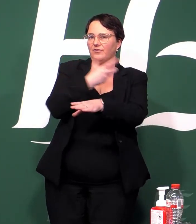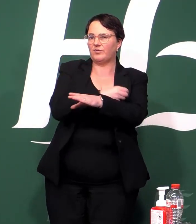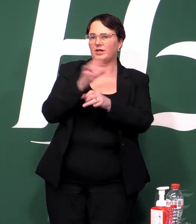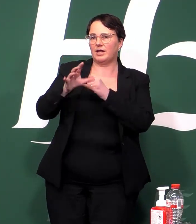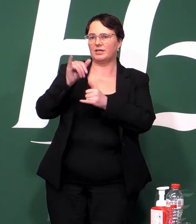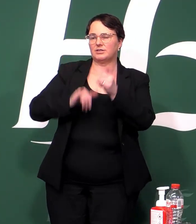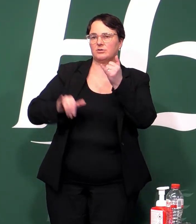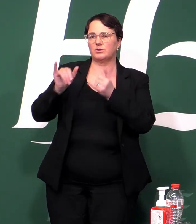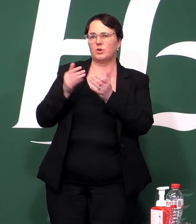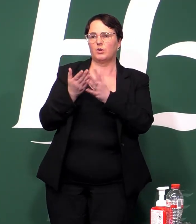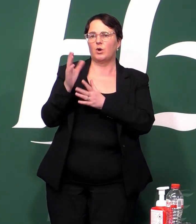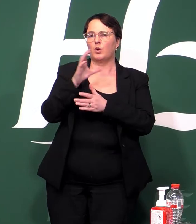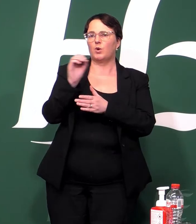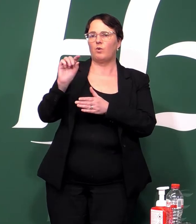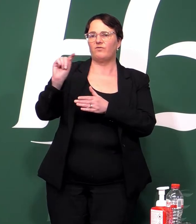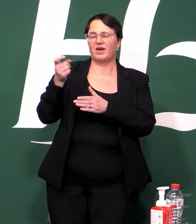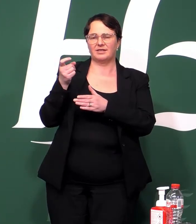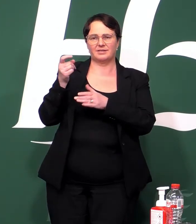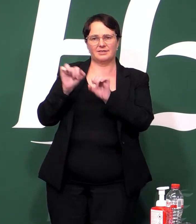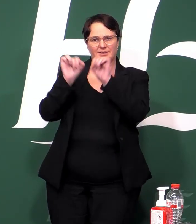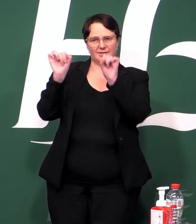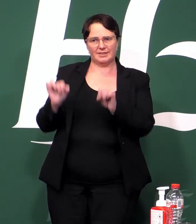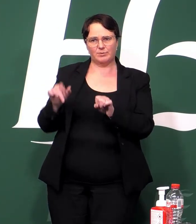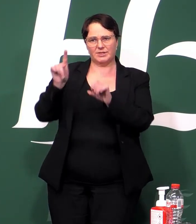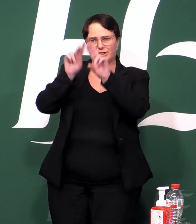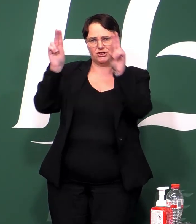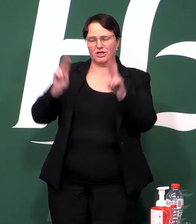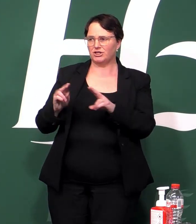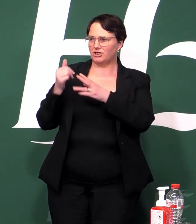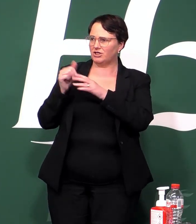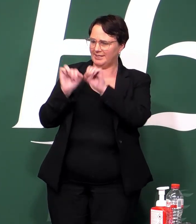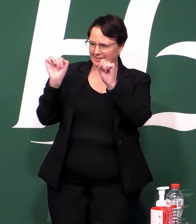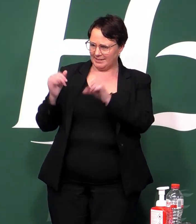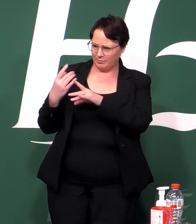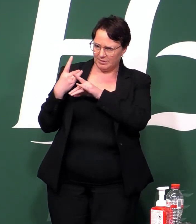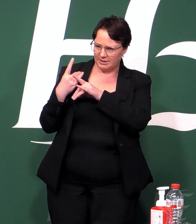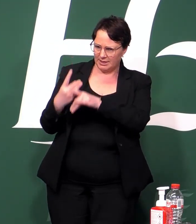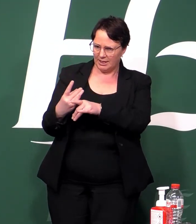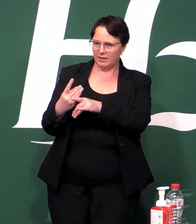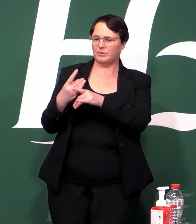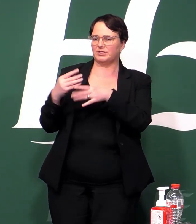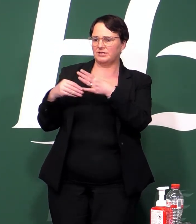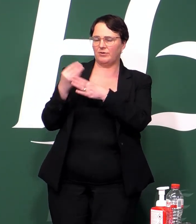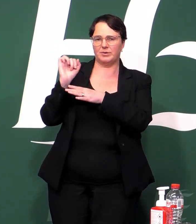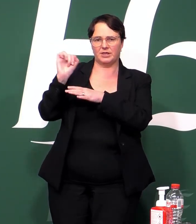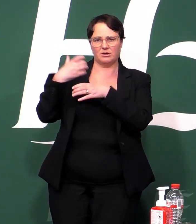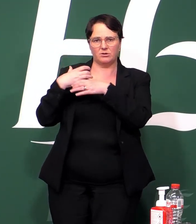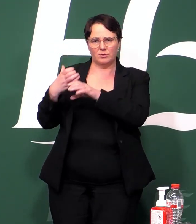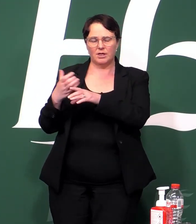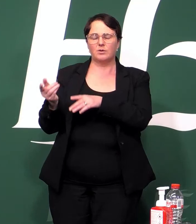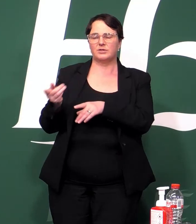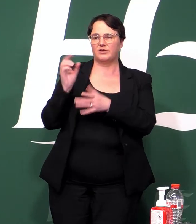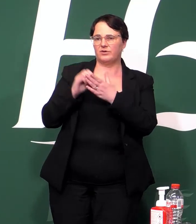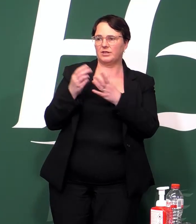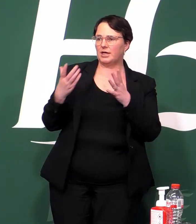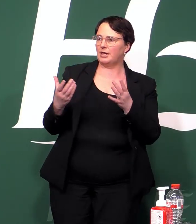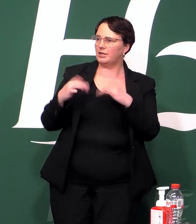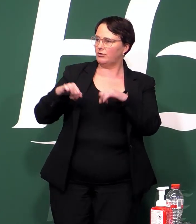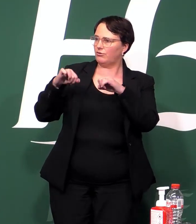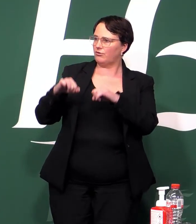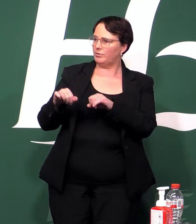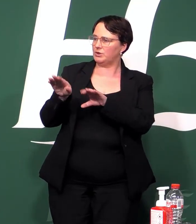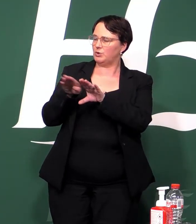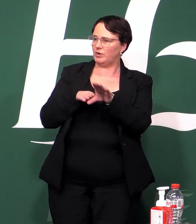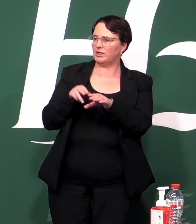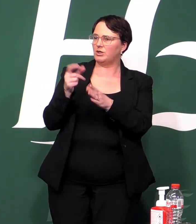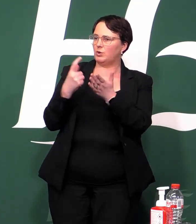the COVAX system, which is an international system to support developing countries. And then we also did a bilateral agreement with Uganda, you might recall, last year